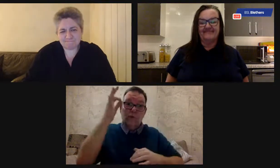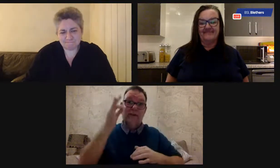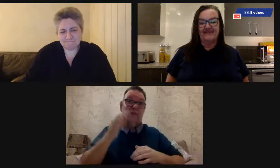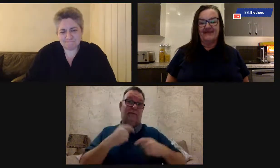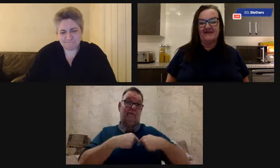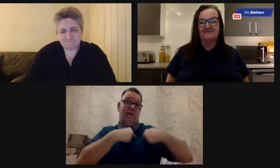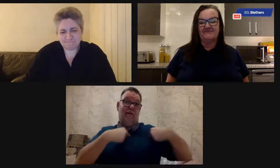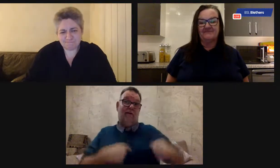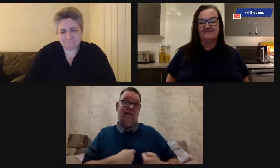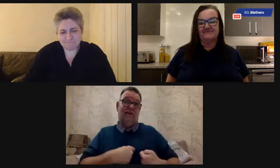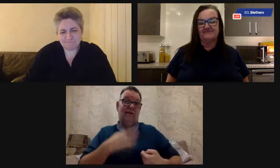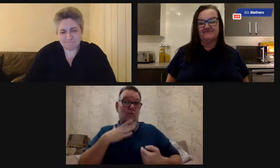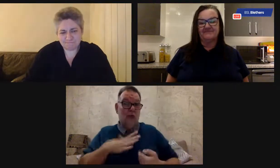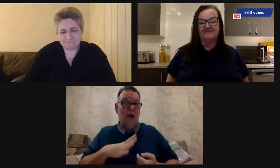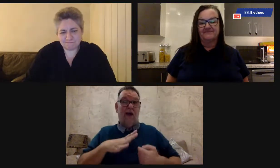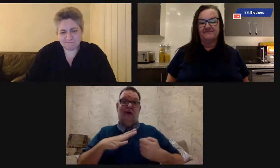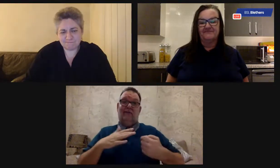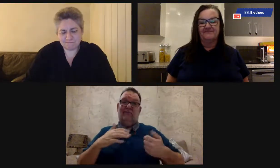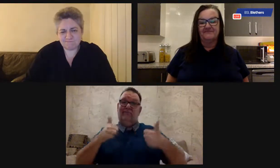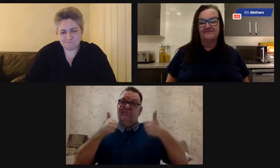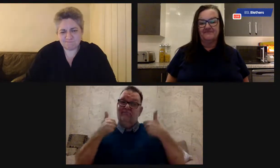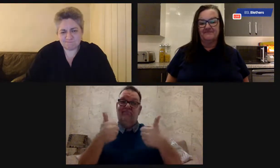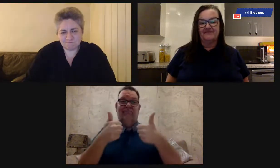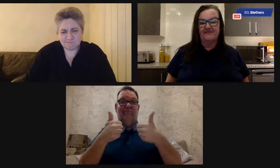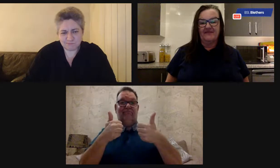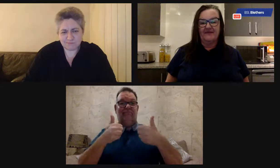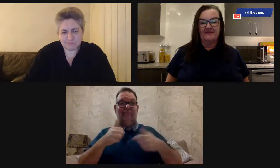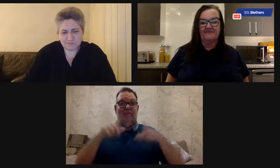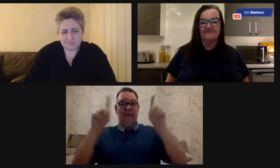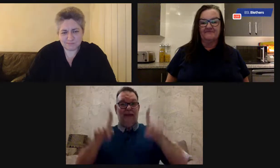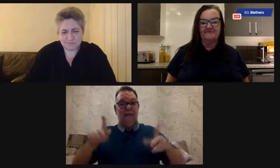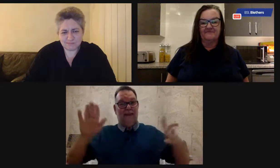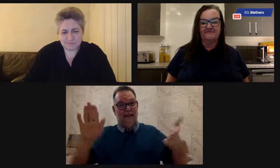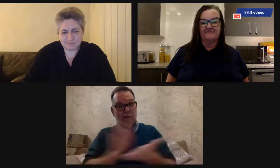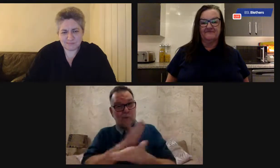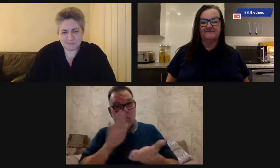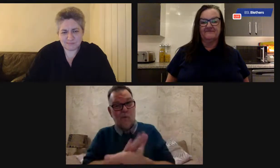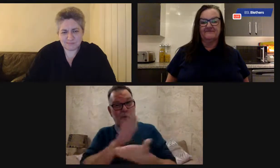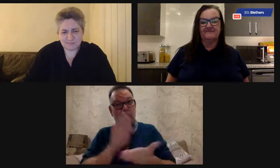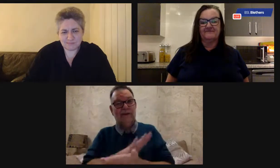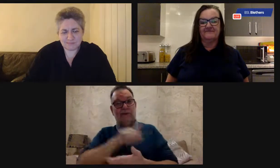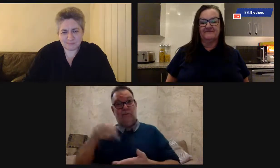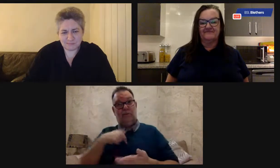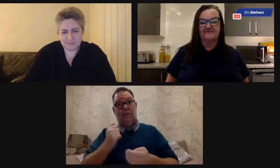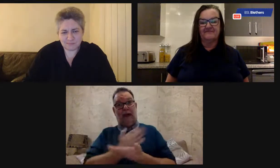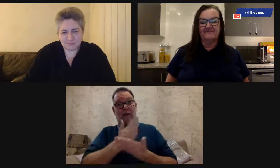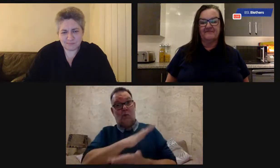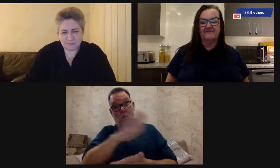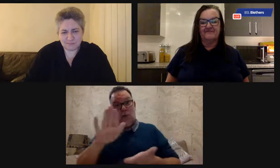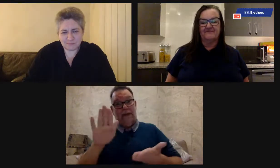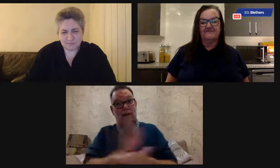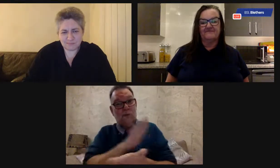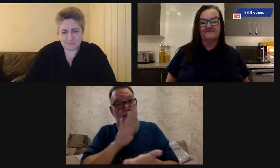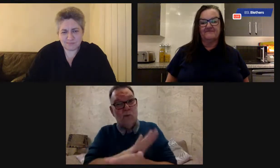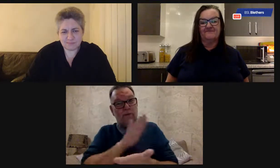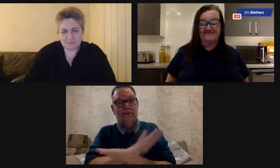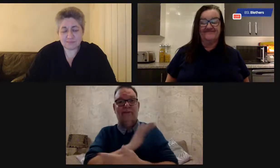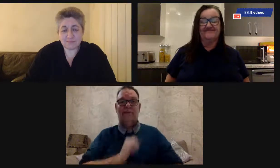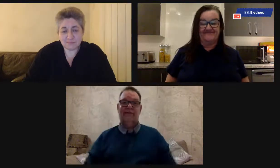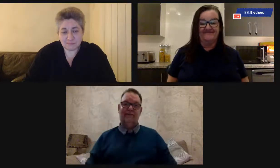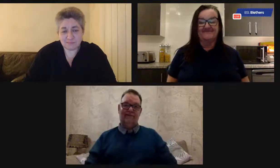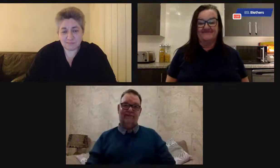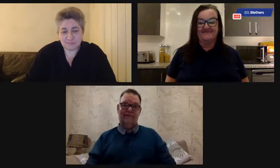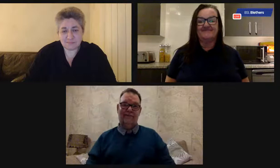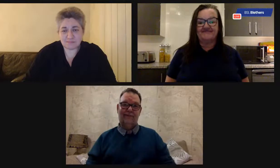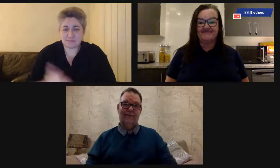as Pam and all the committee. We wear our heart on our sleeve. We thoroughly enjoy it. The people love it,